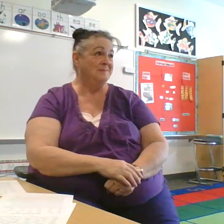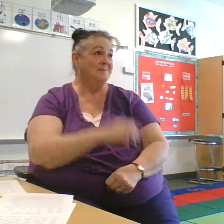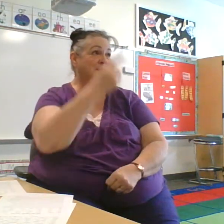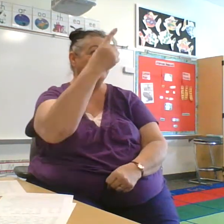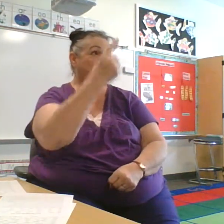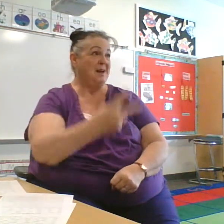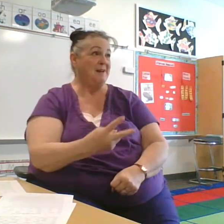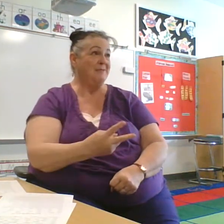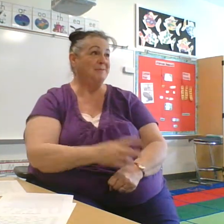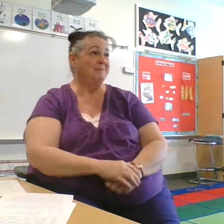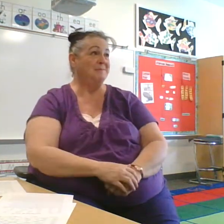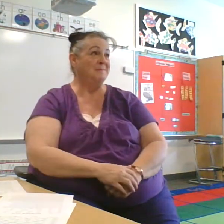Half.